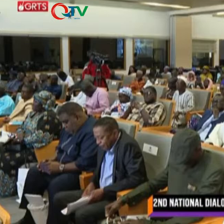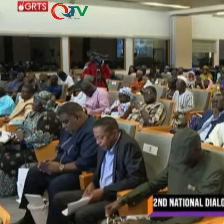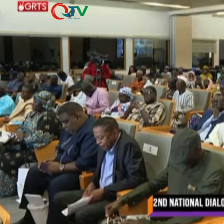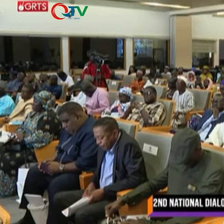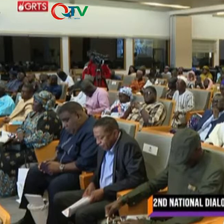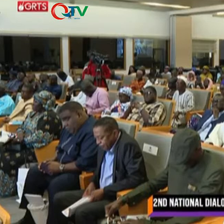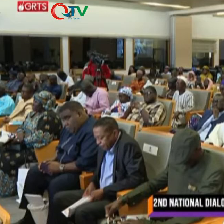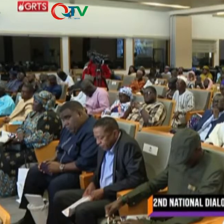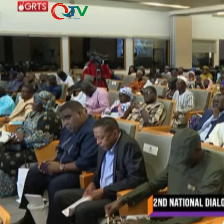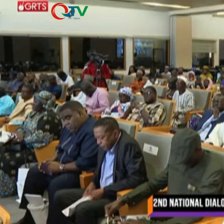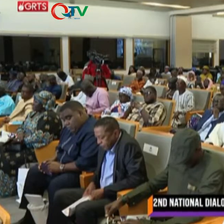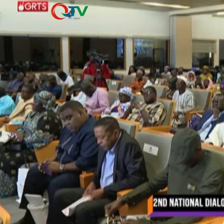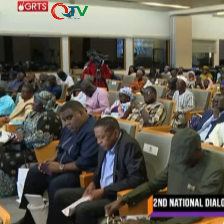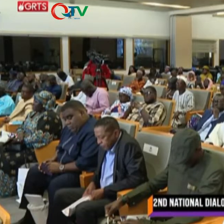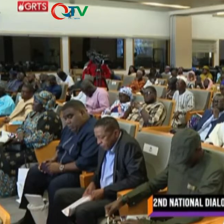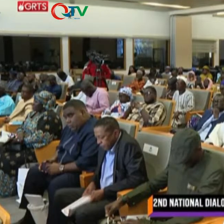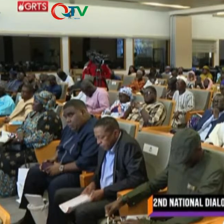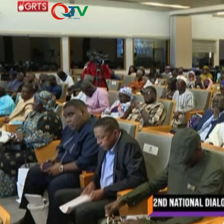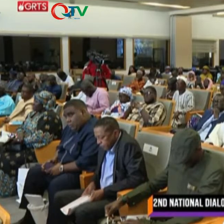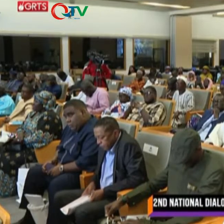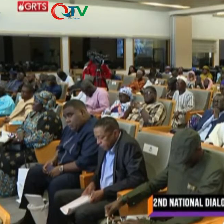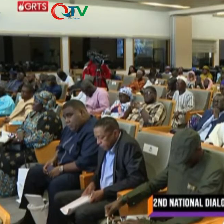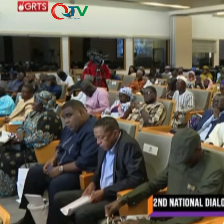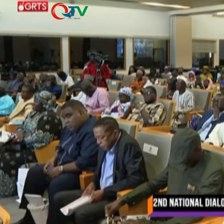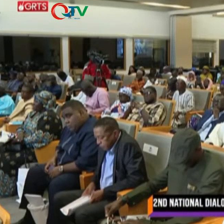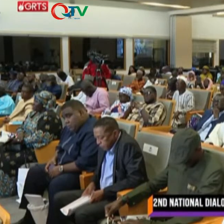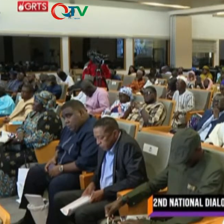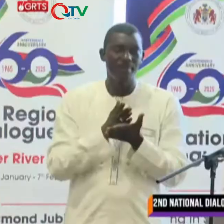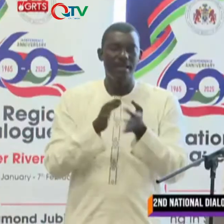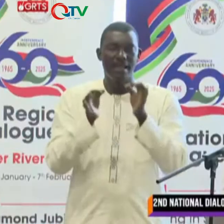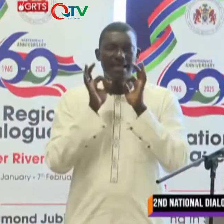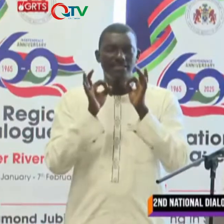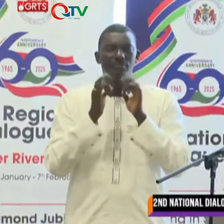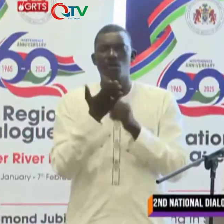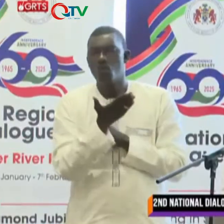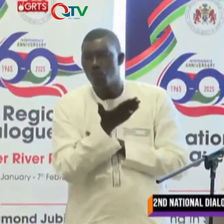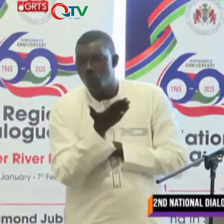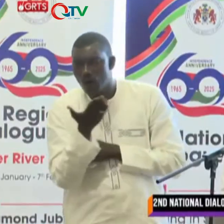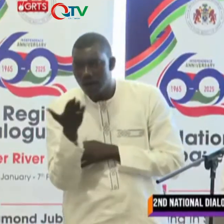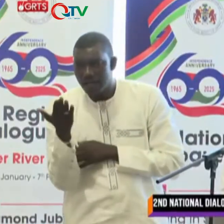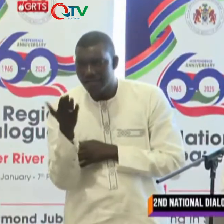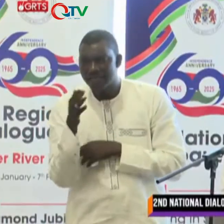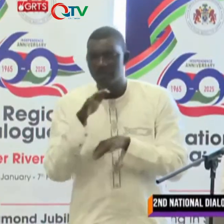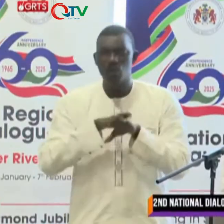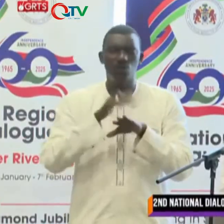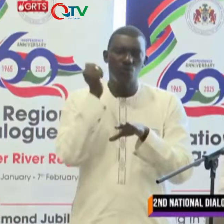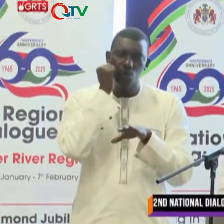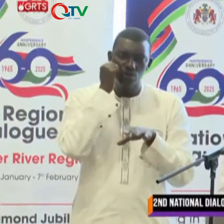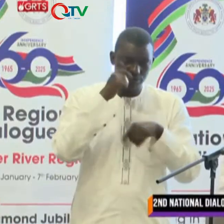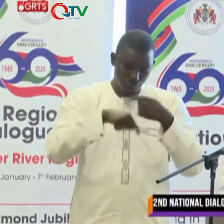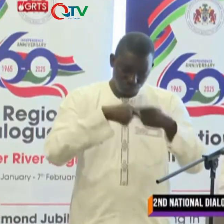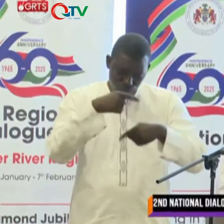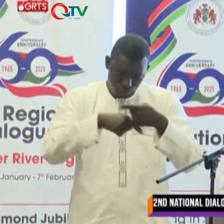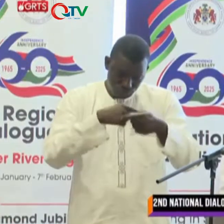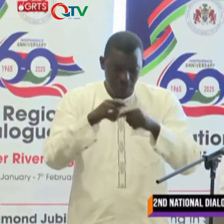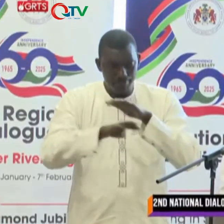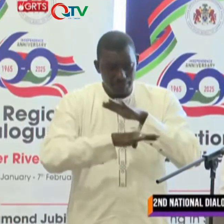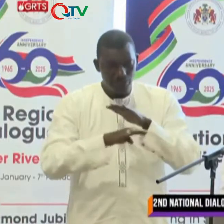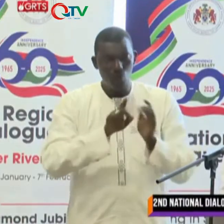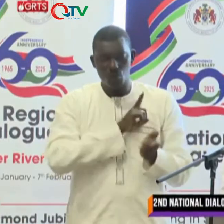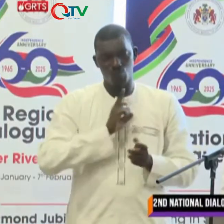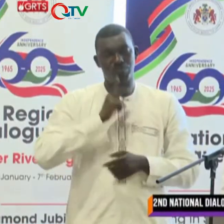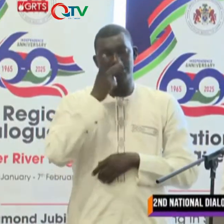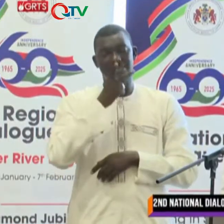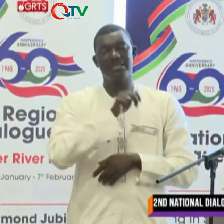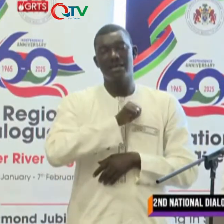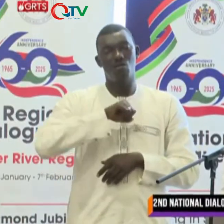This reality explains why, on a constant basis, we see our